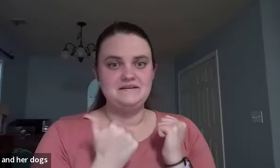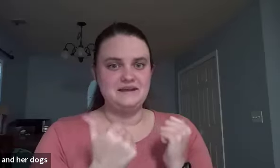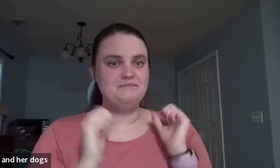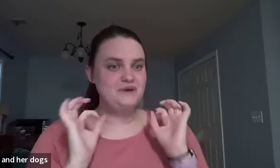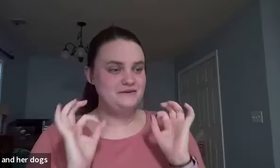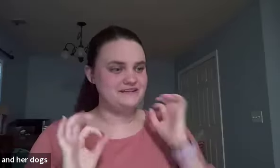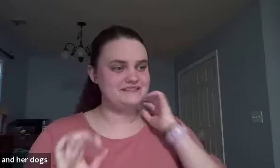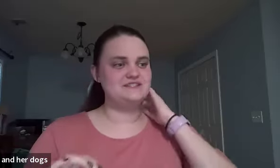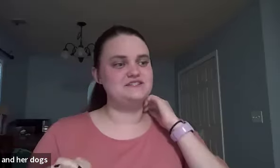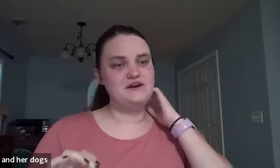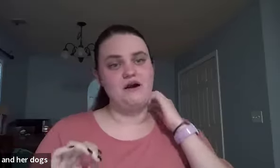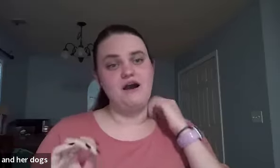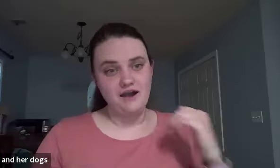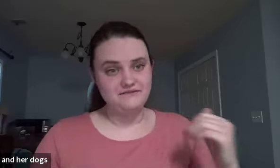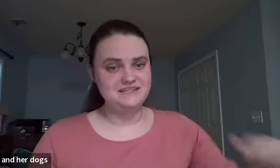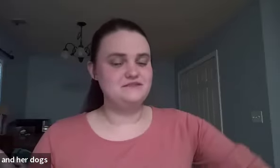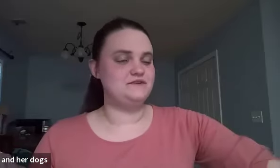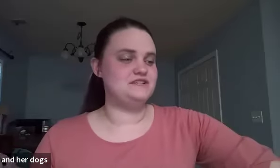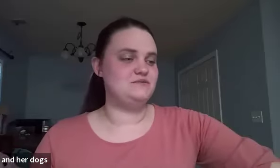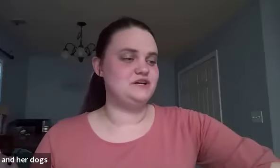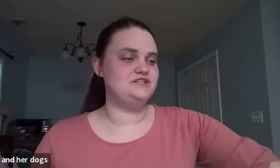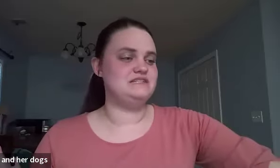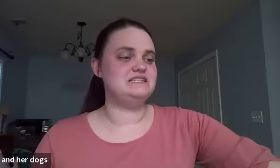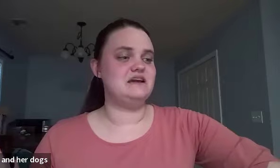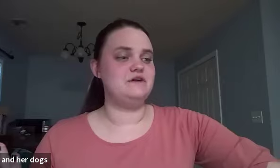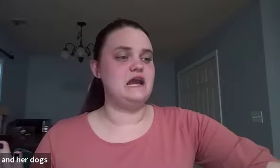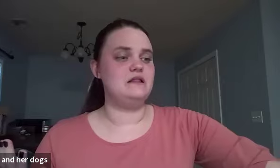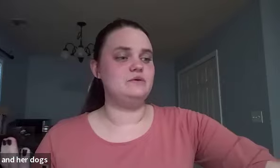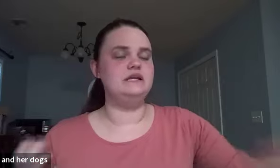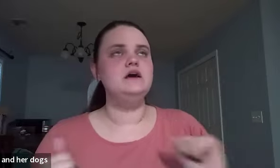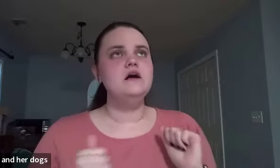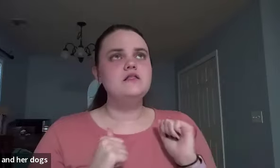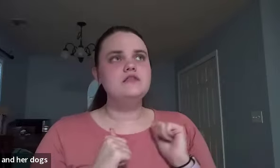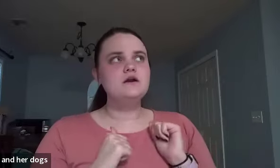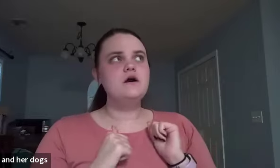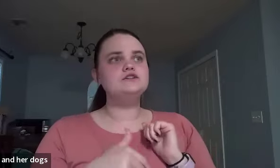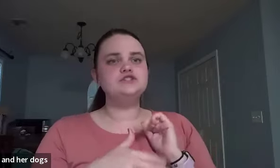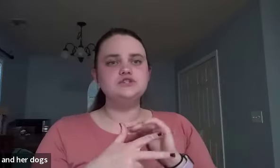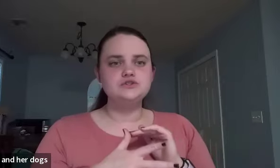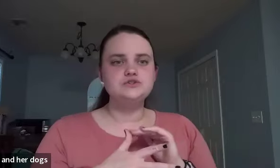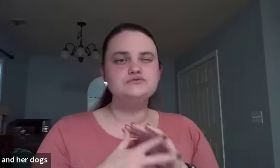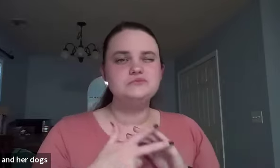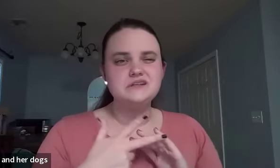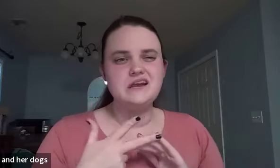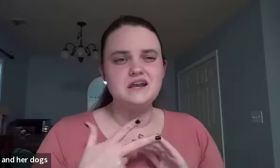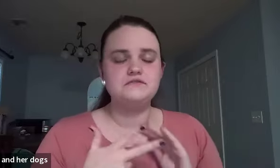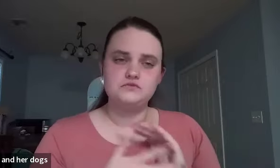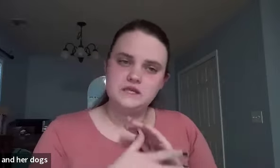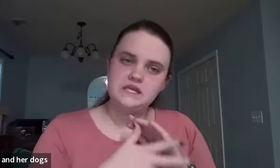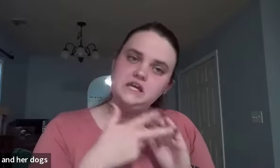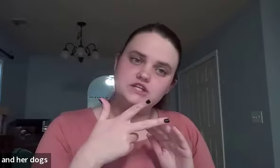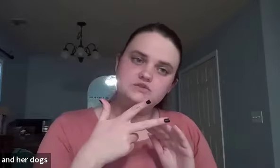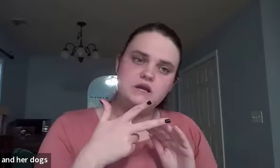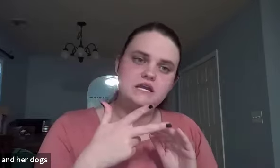All right, perfect. So obviously the first sign we're going to do is the sign for Halloween. There are two really kind of three-ish